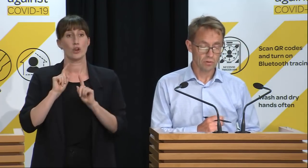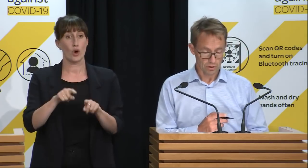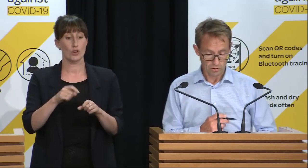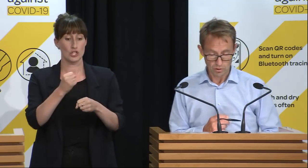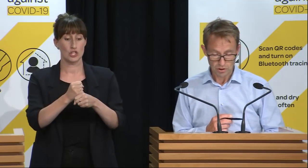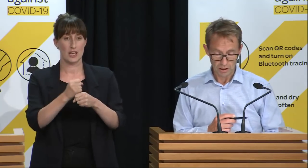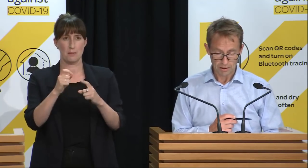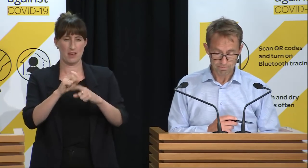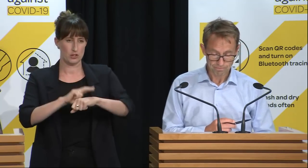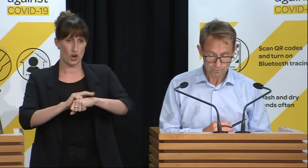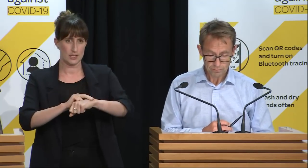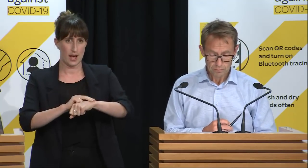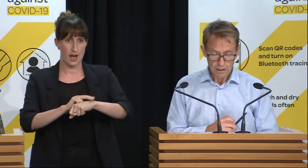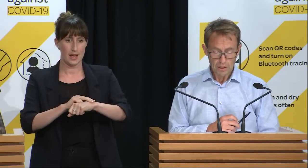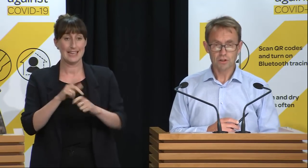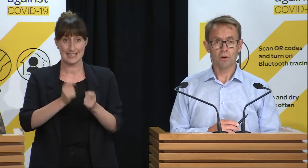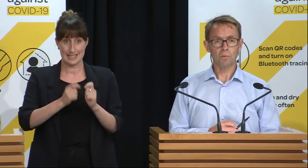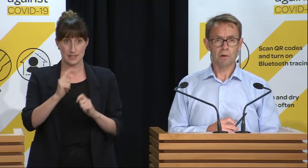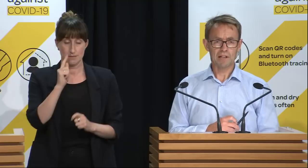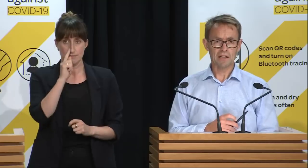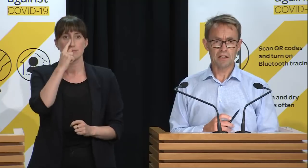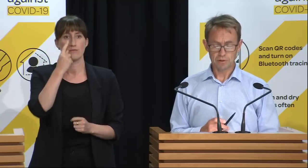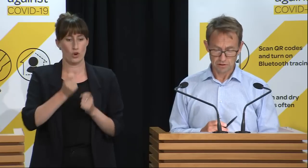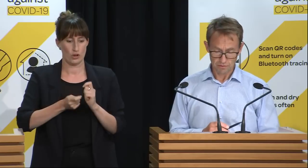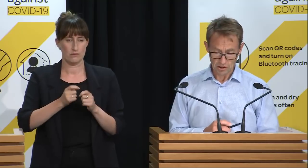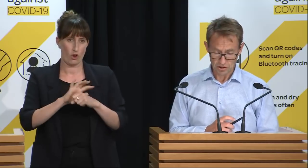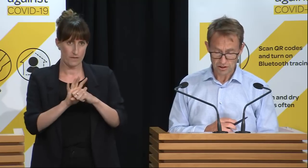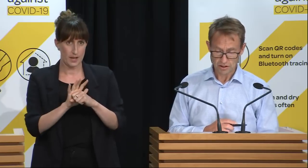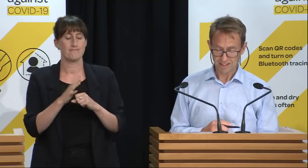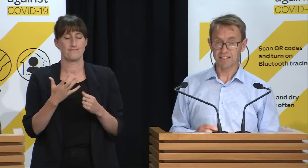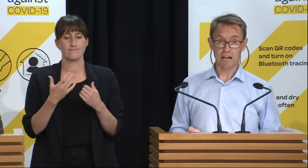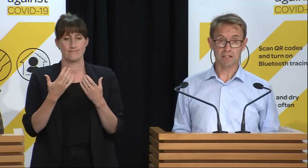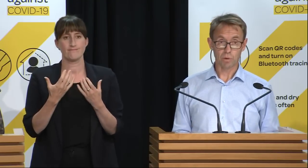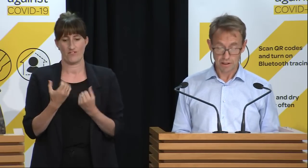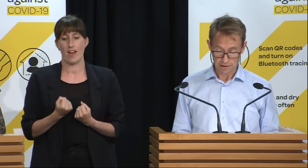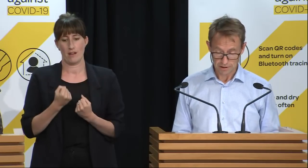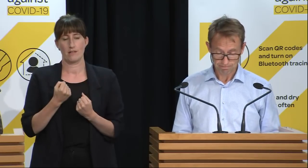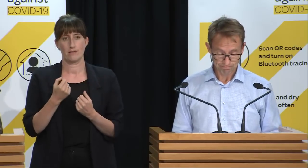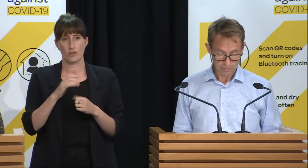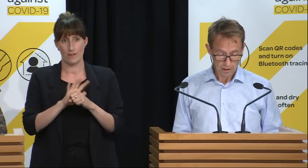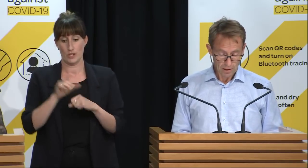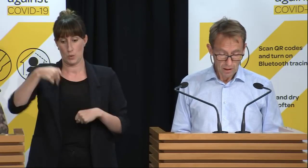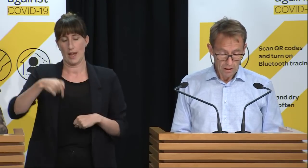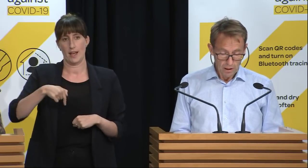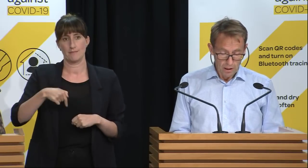test result returned today. So we are regarding him as infectious since last weekend.